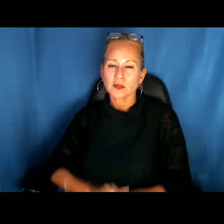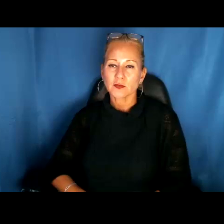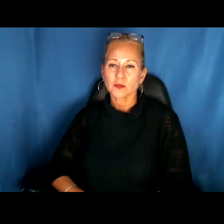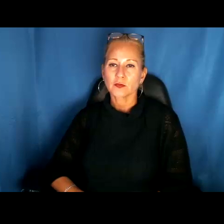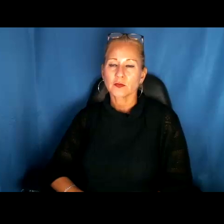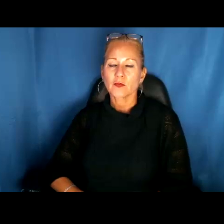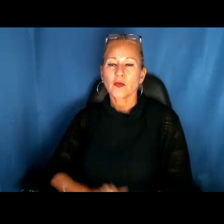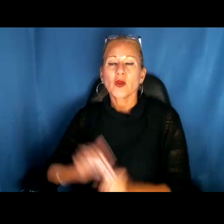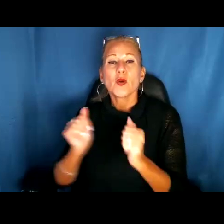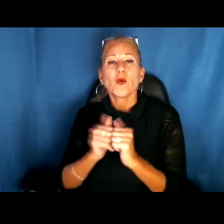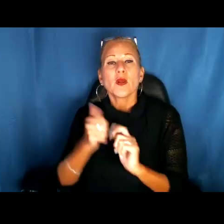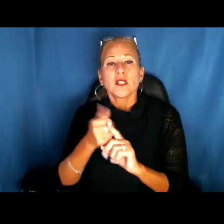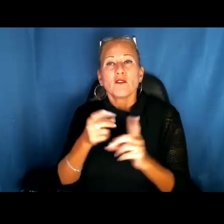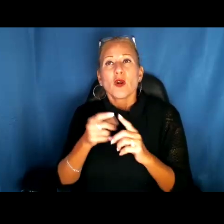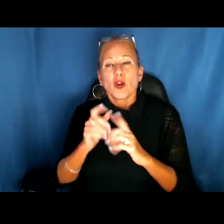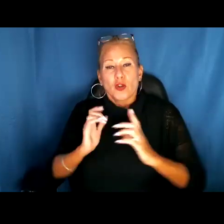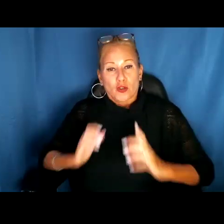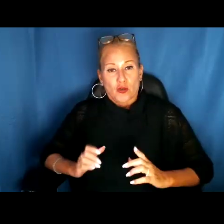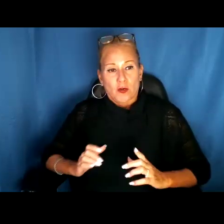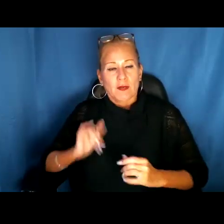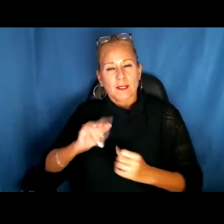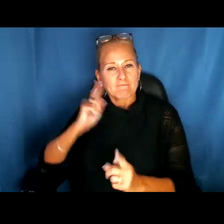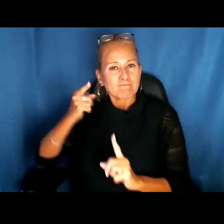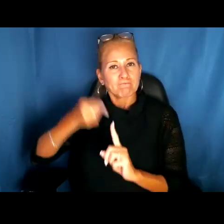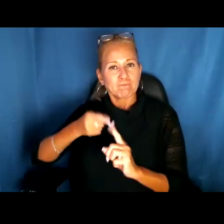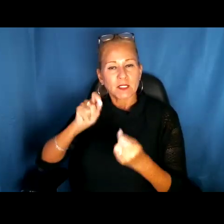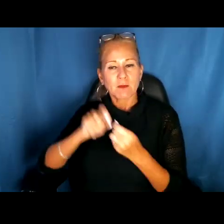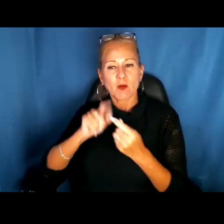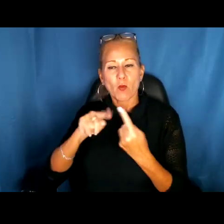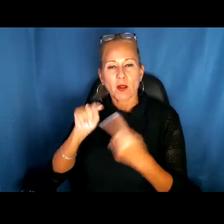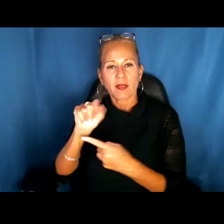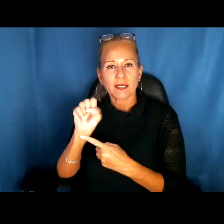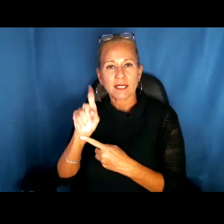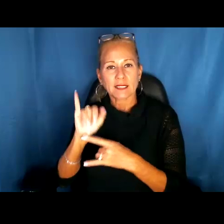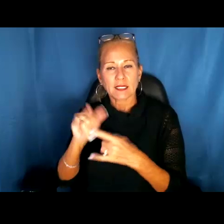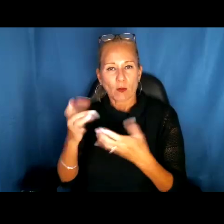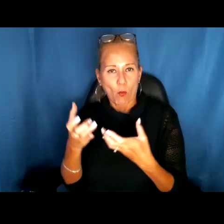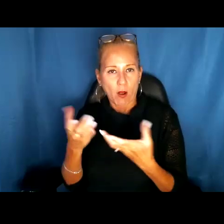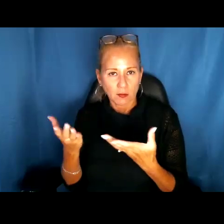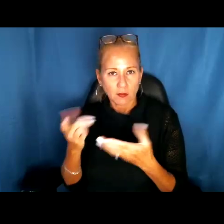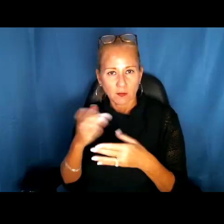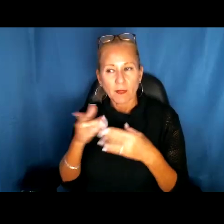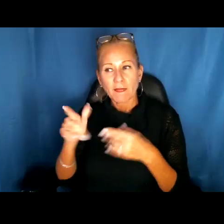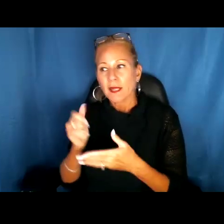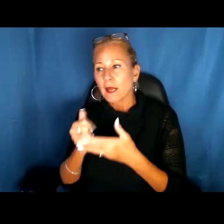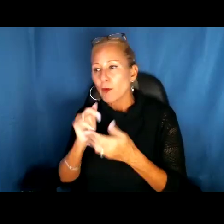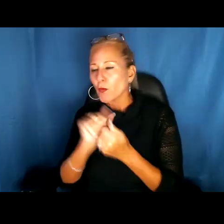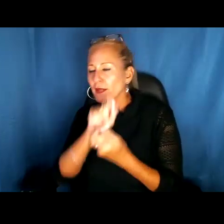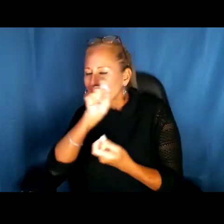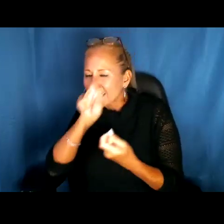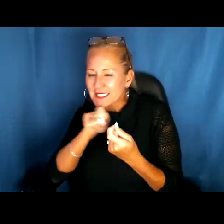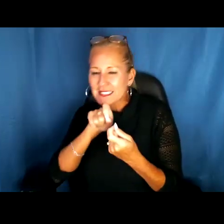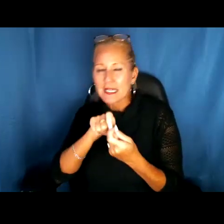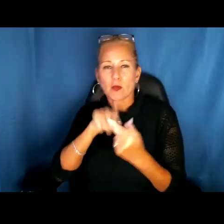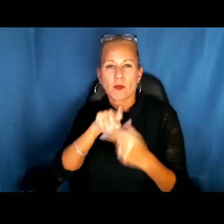With self-direction, consumers specifies the tasks that are completed, so they can get help with exactly what is